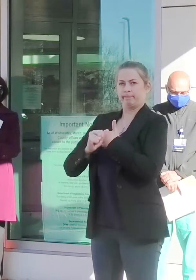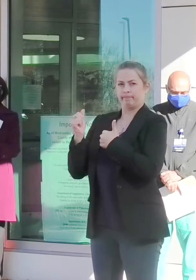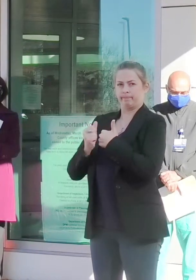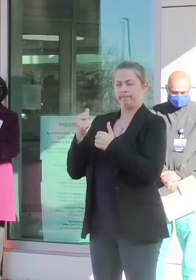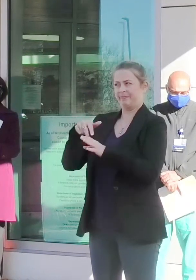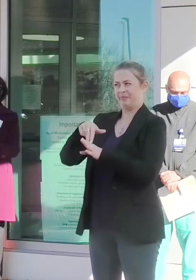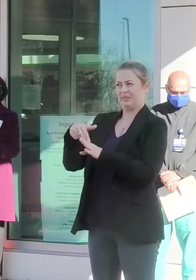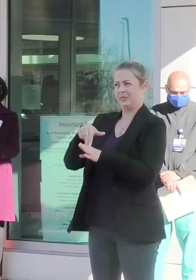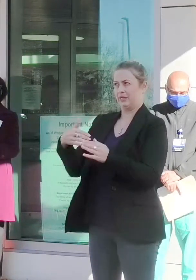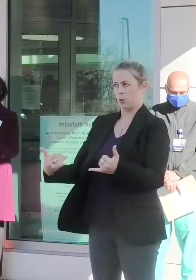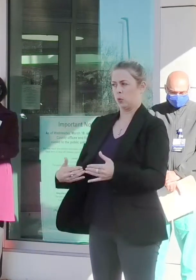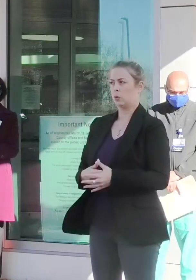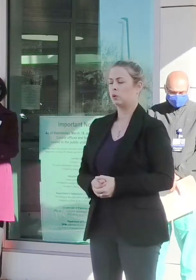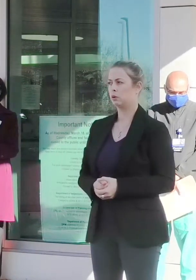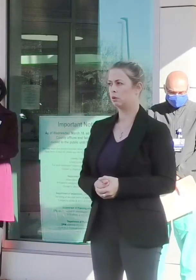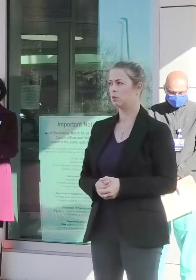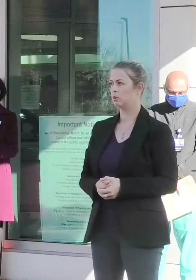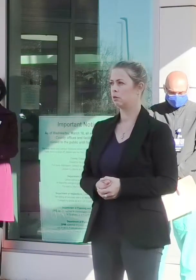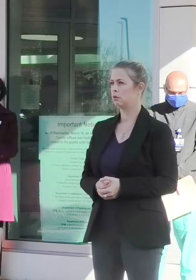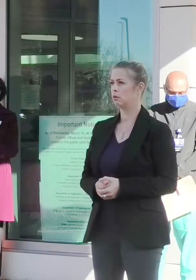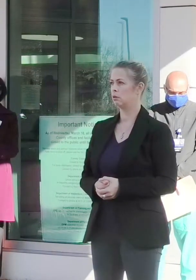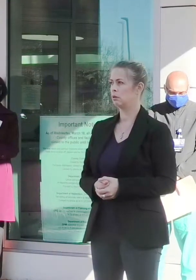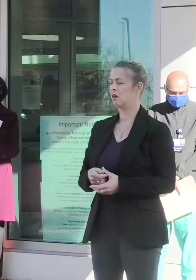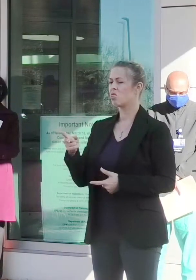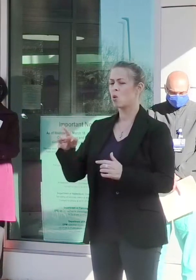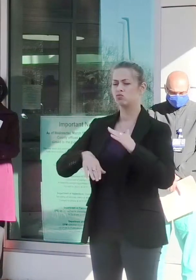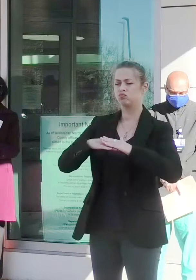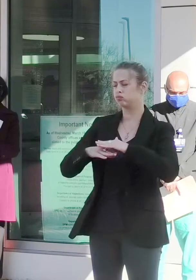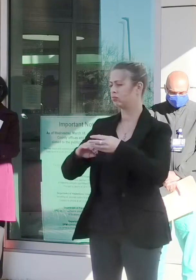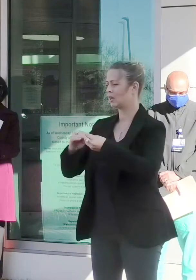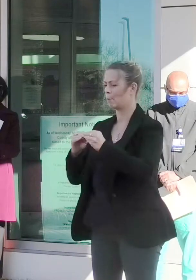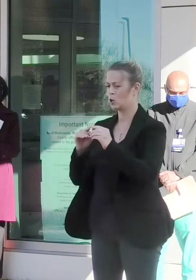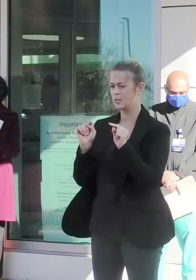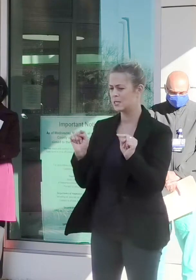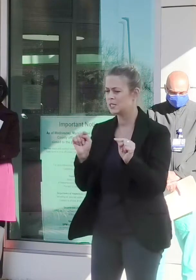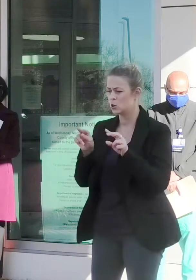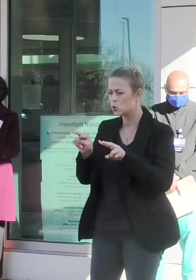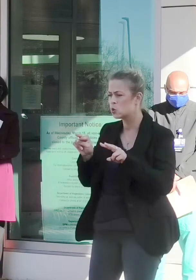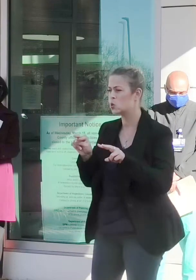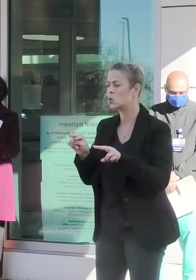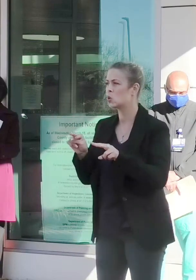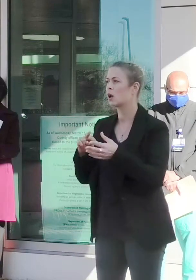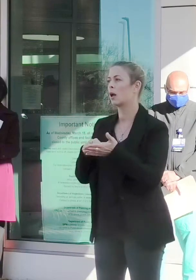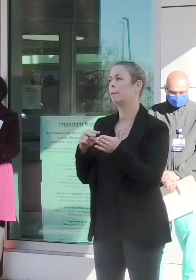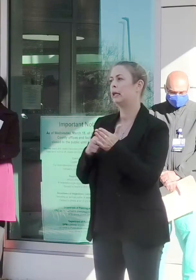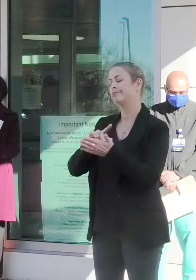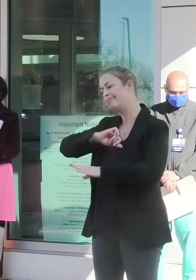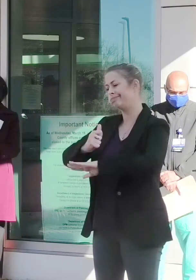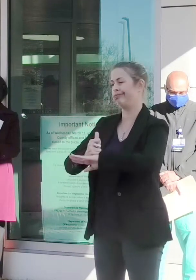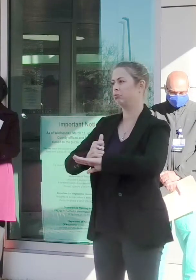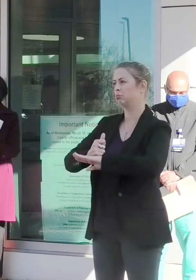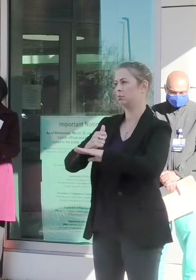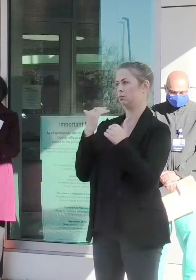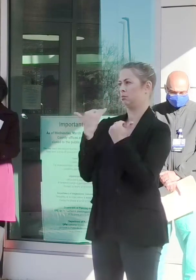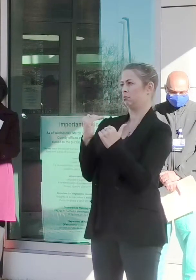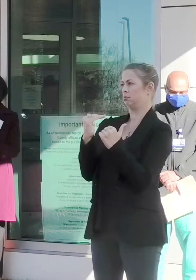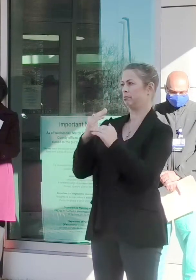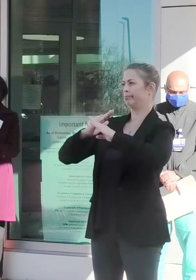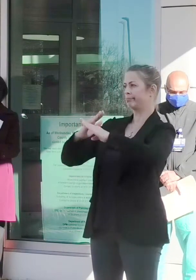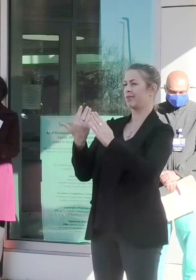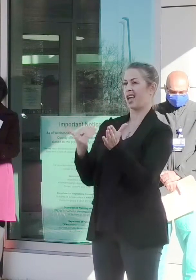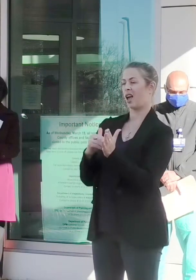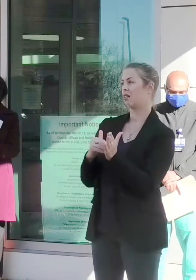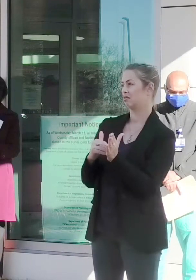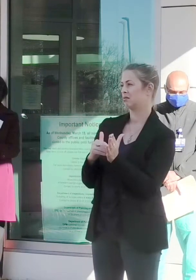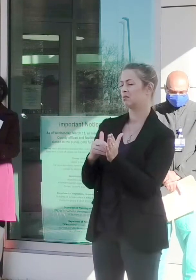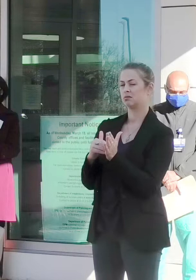Both of these metrics were thresholds that triggered us to begin reinstating restrictions. And